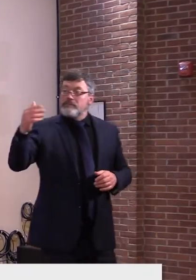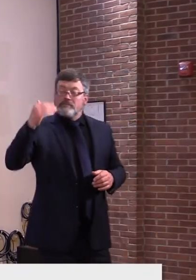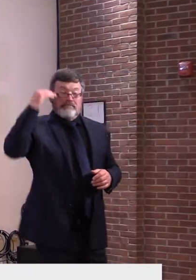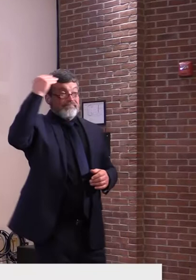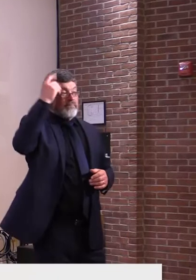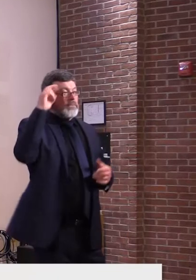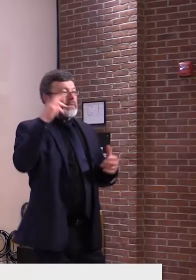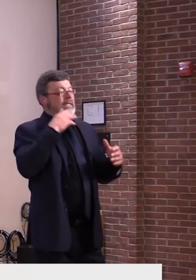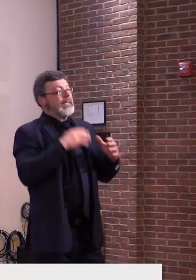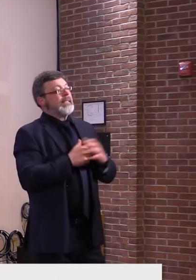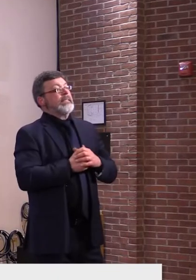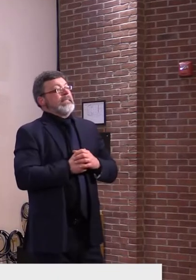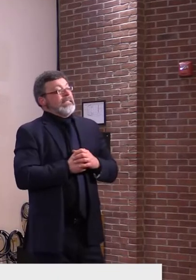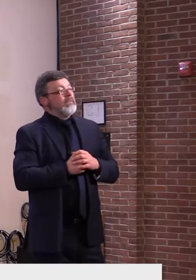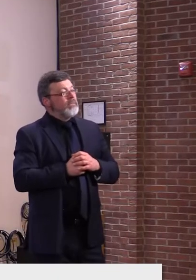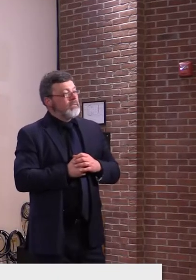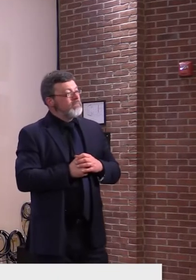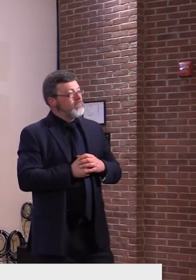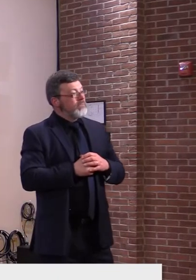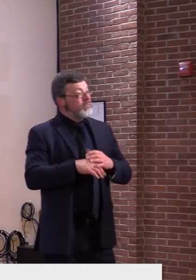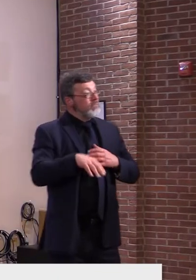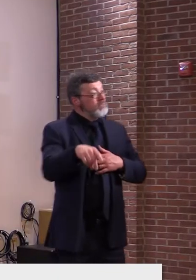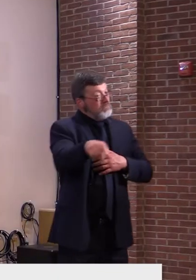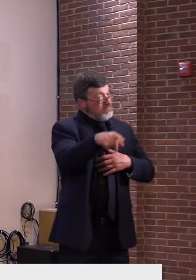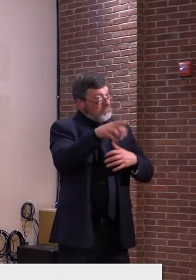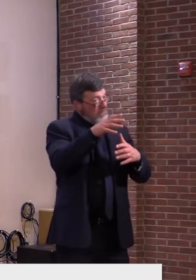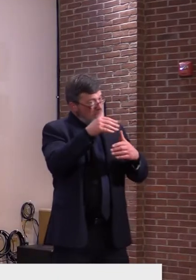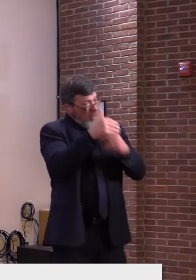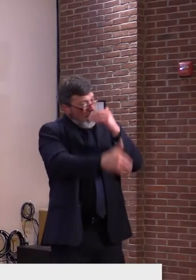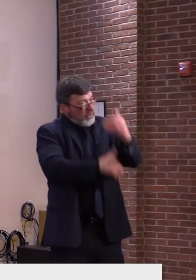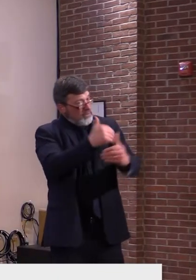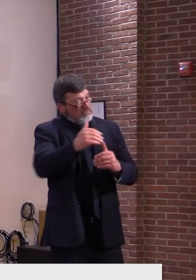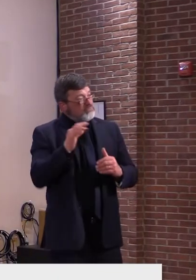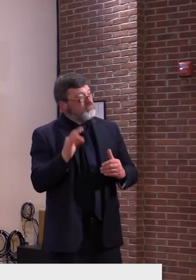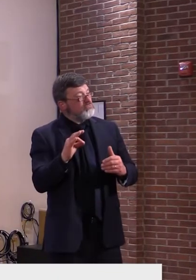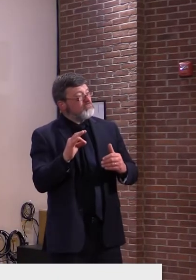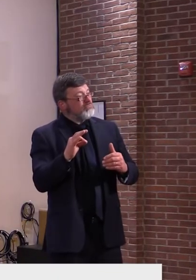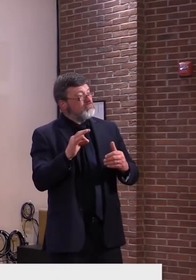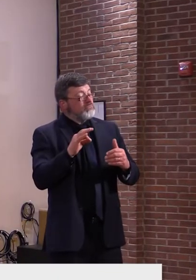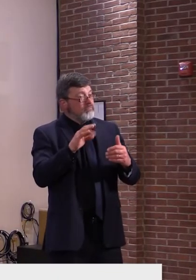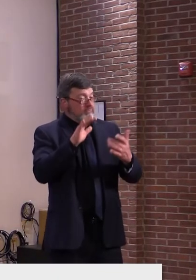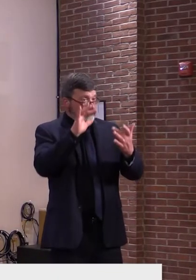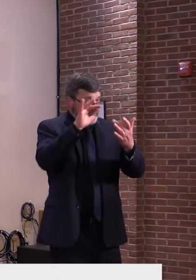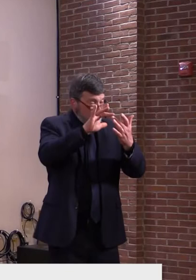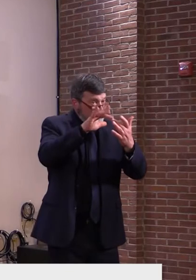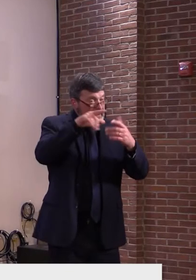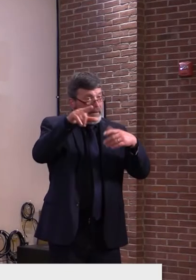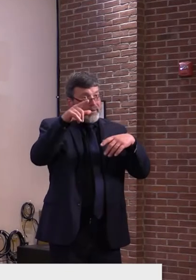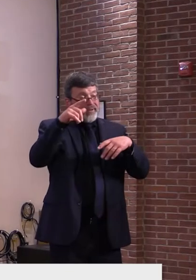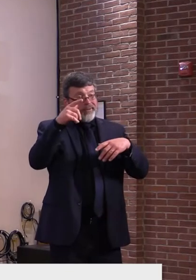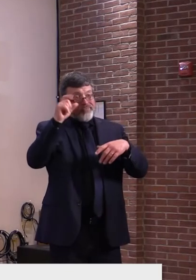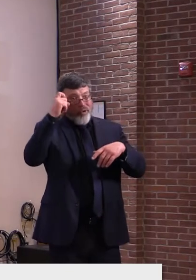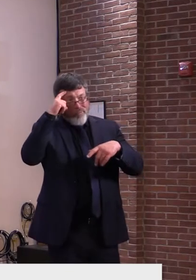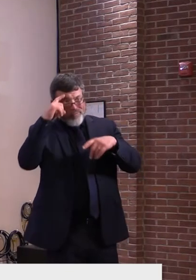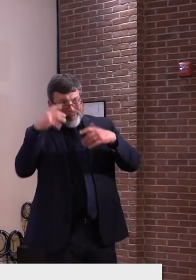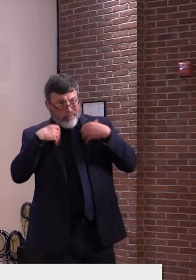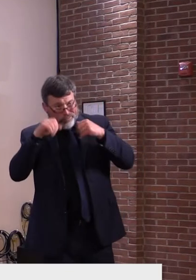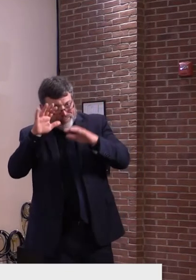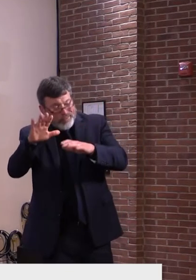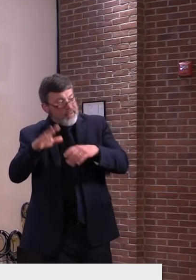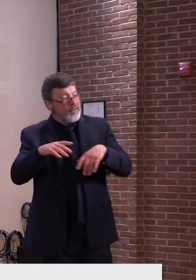I mean, he's done some of the right things. He's made an encounter with the healthcare system, presented his case, and